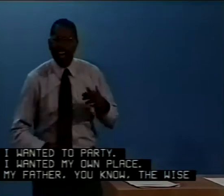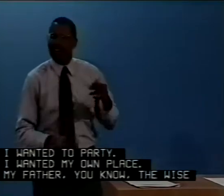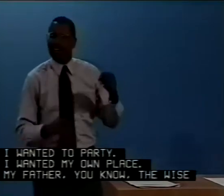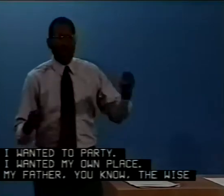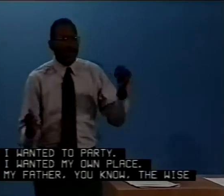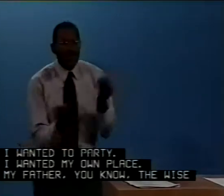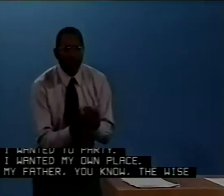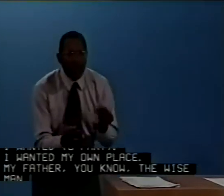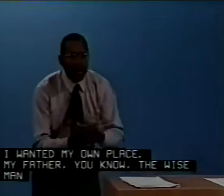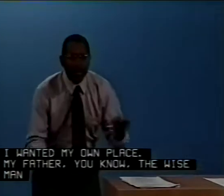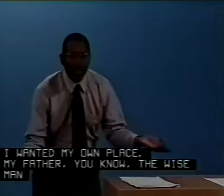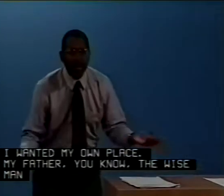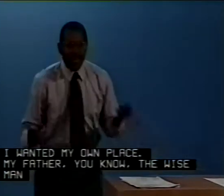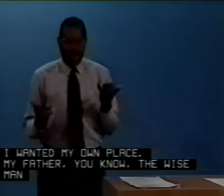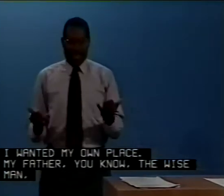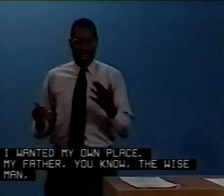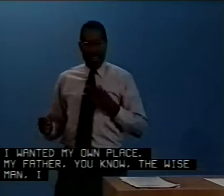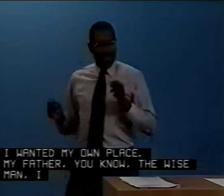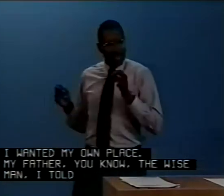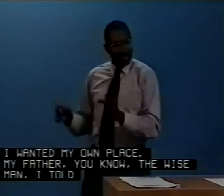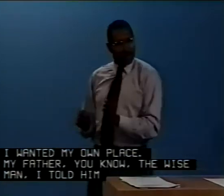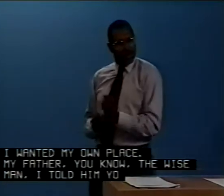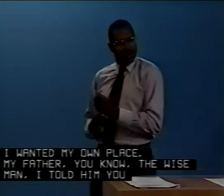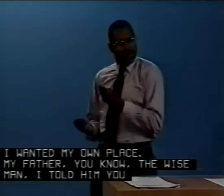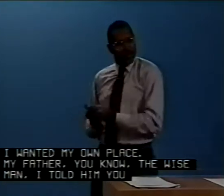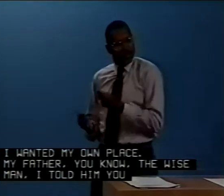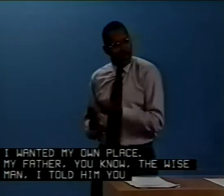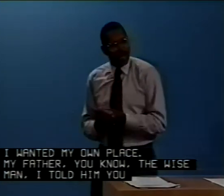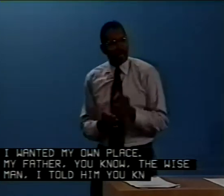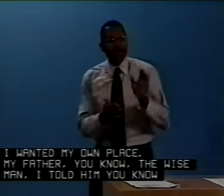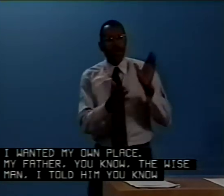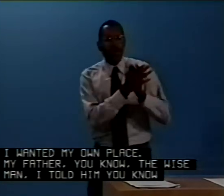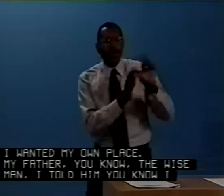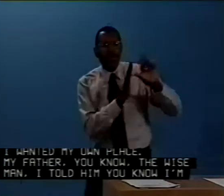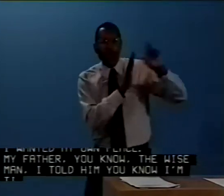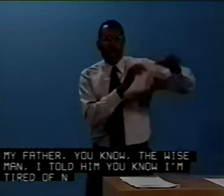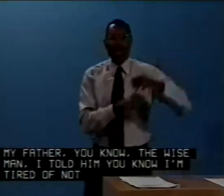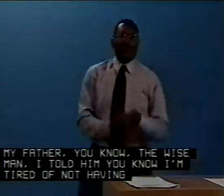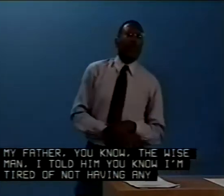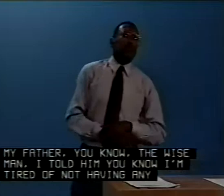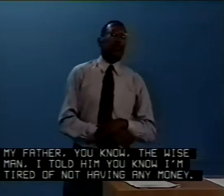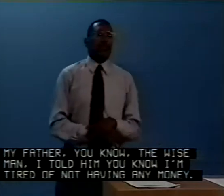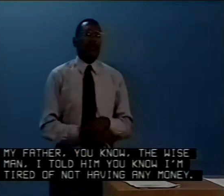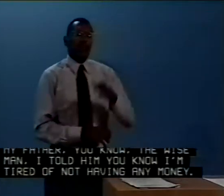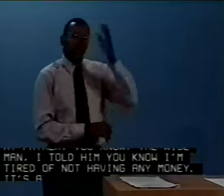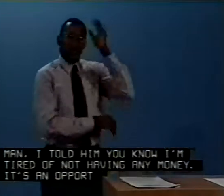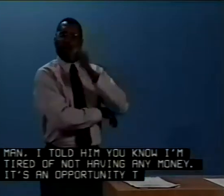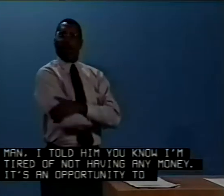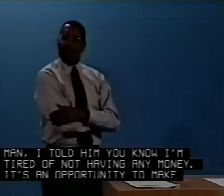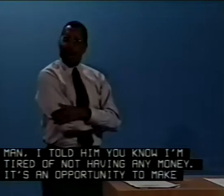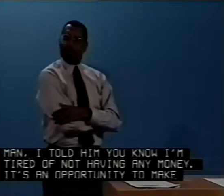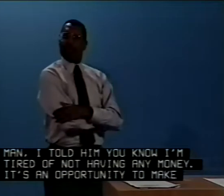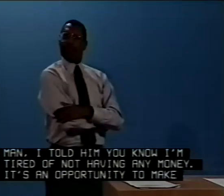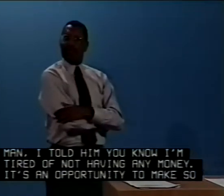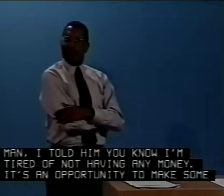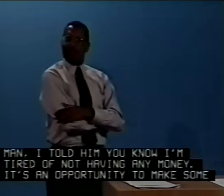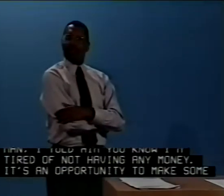I told him, I'm tired of not having any money. It's an opportunity to make some money now. I'll go to school later. And my dad